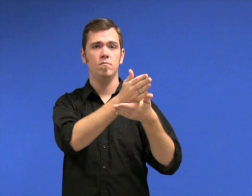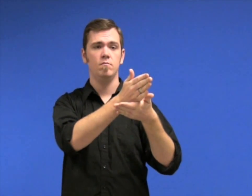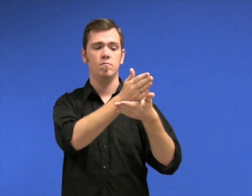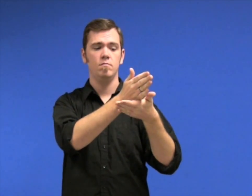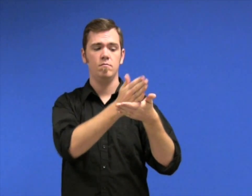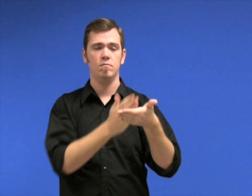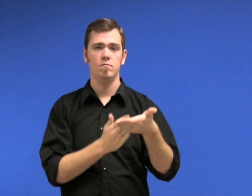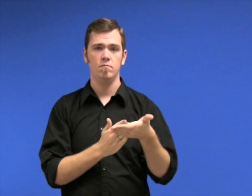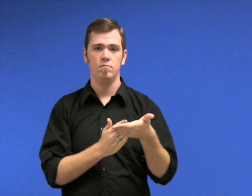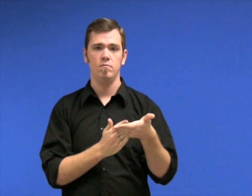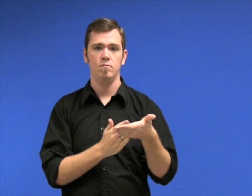Some.